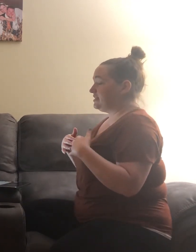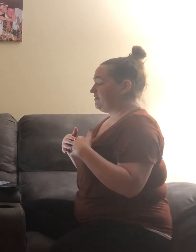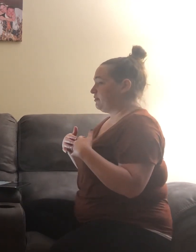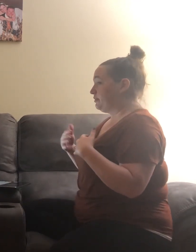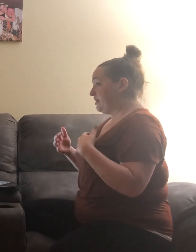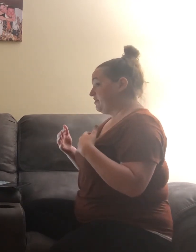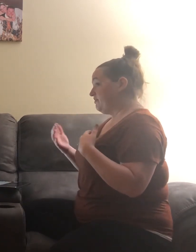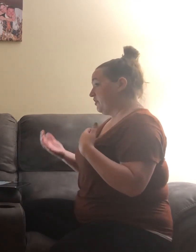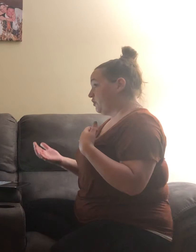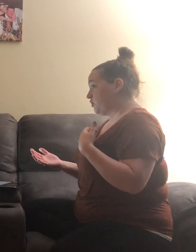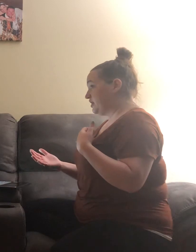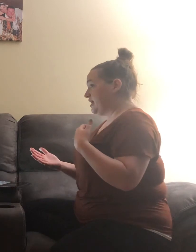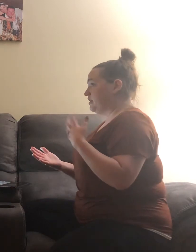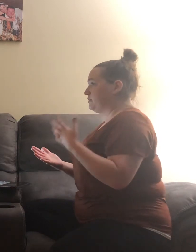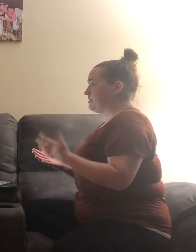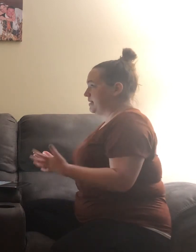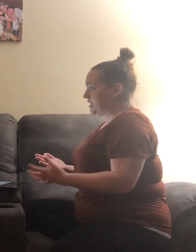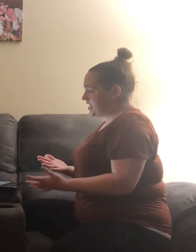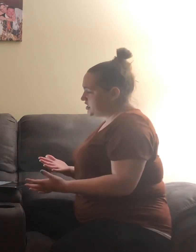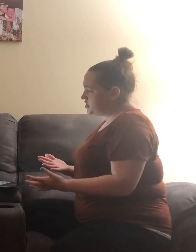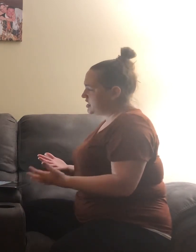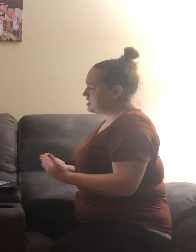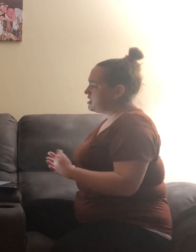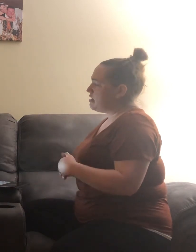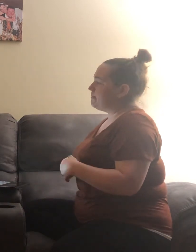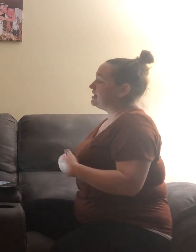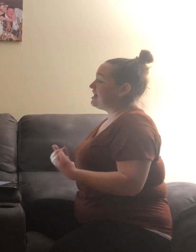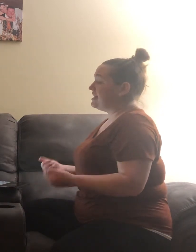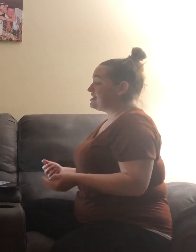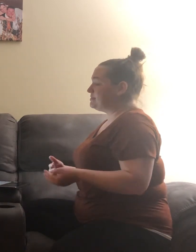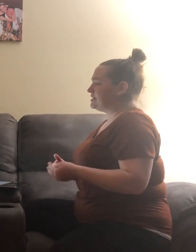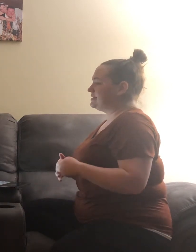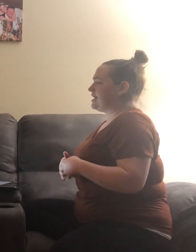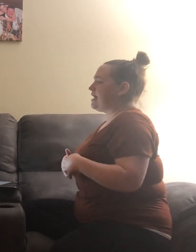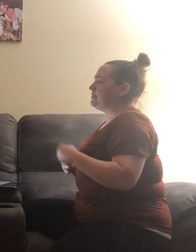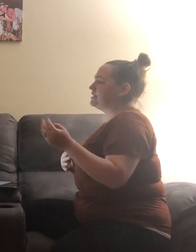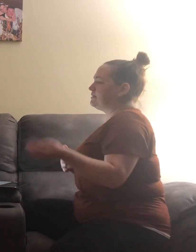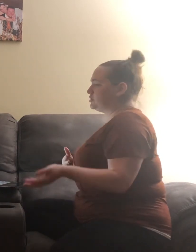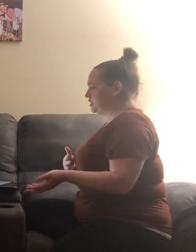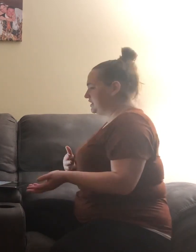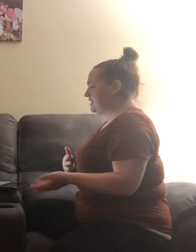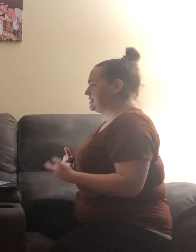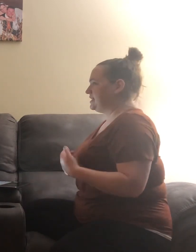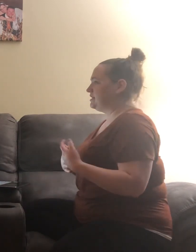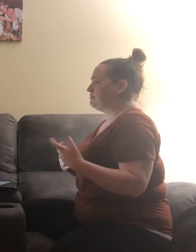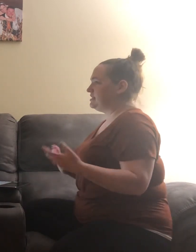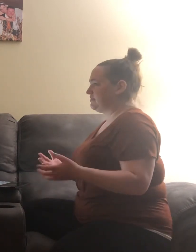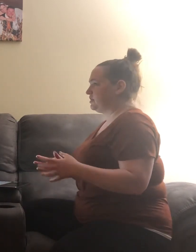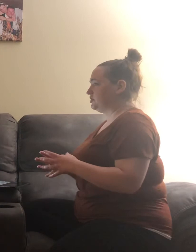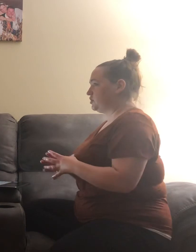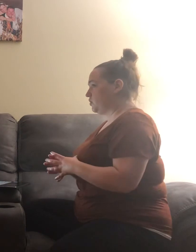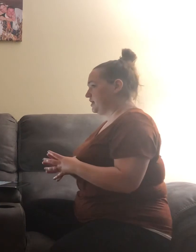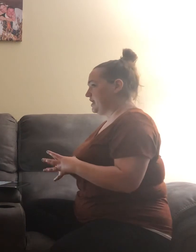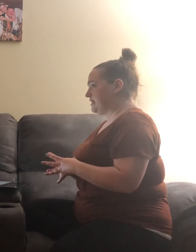your breath is very coordinated with the medication, but a lot of times it doesn't happen, especially in kids. It can be difficult to coordinate that